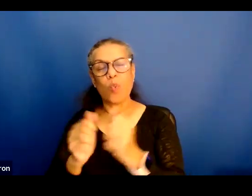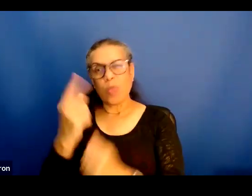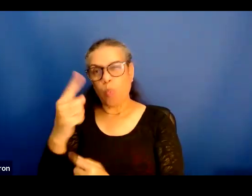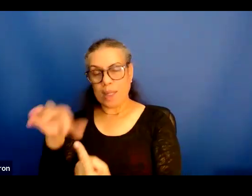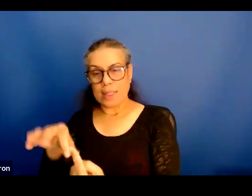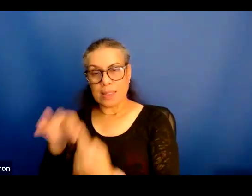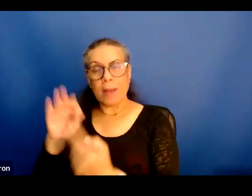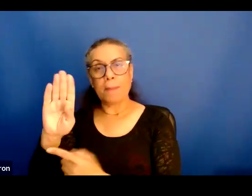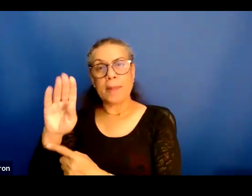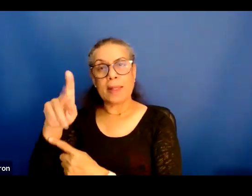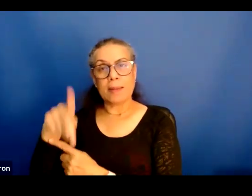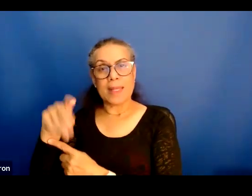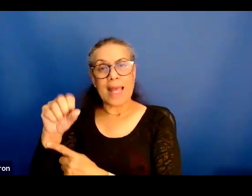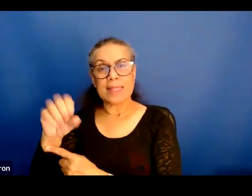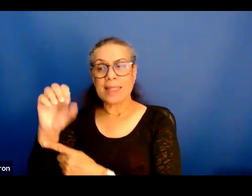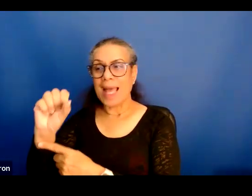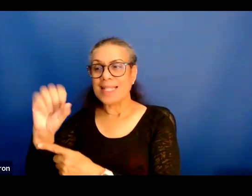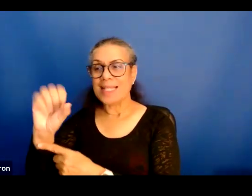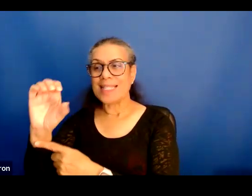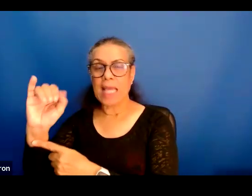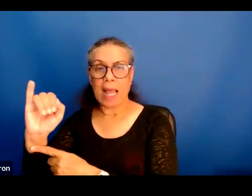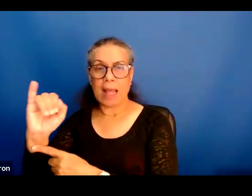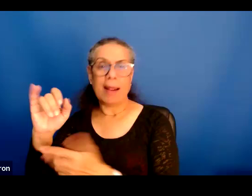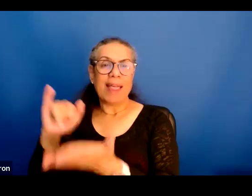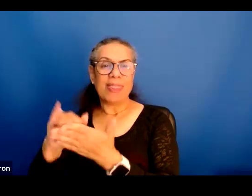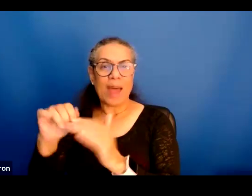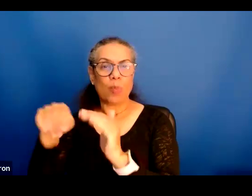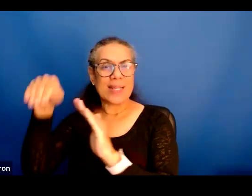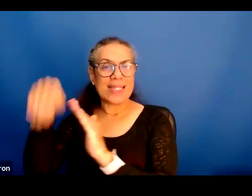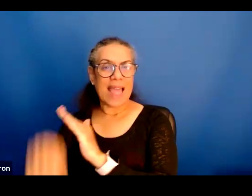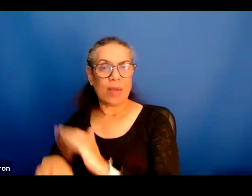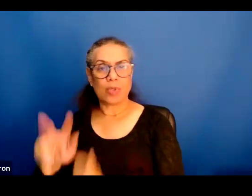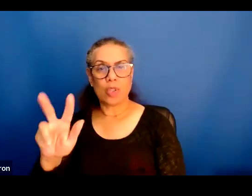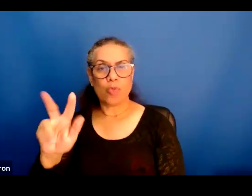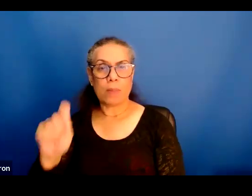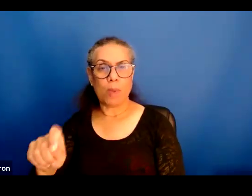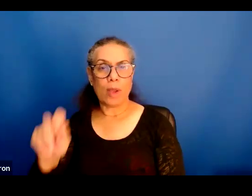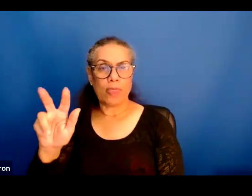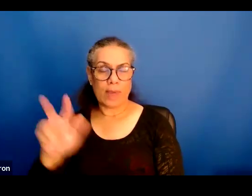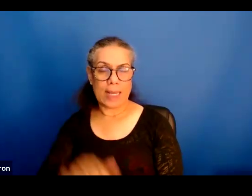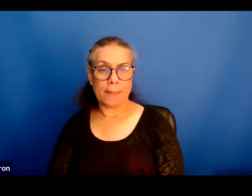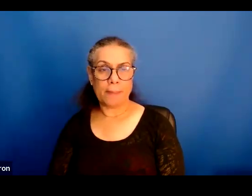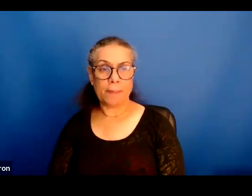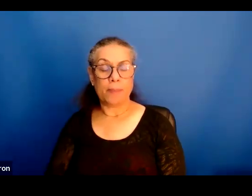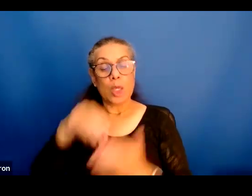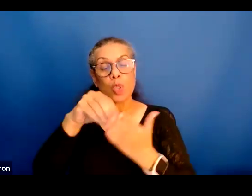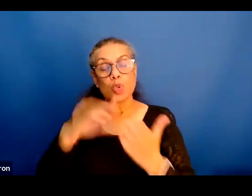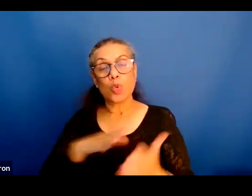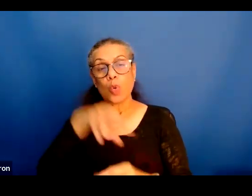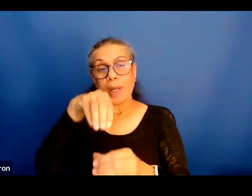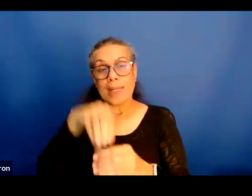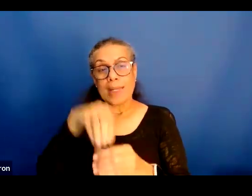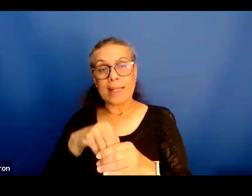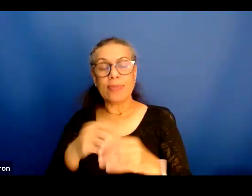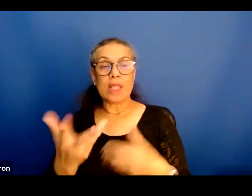of BPS SEI, which saw a decline of 3.3. Students who are enrolled in our